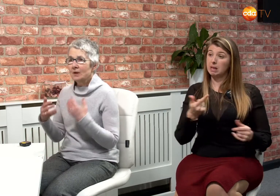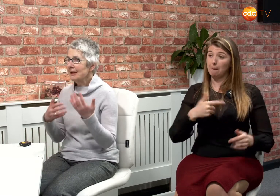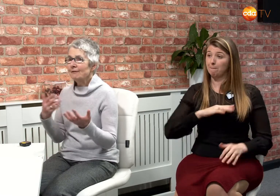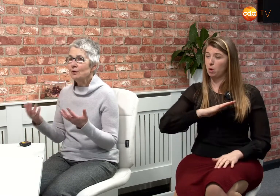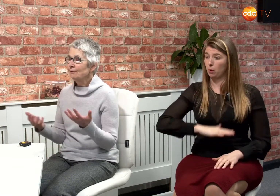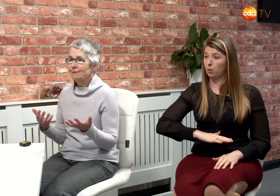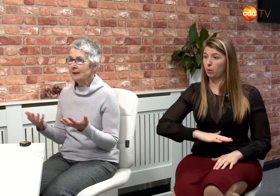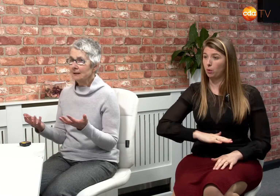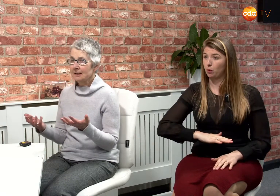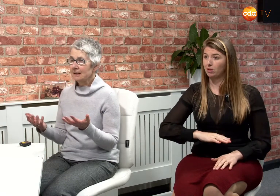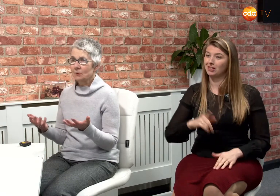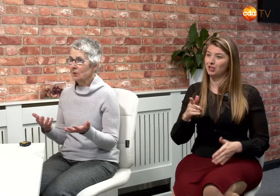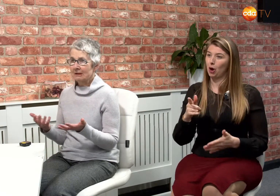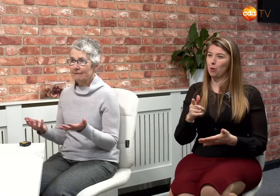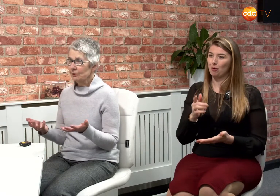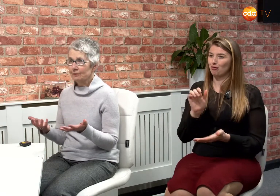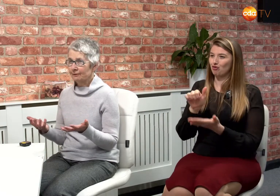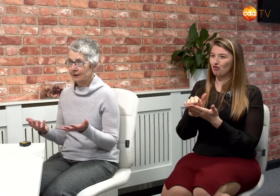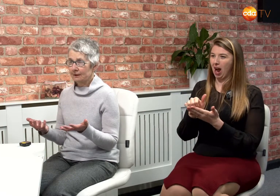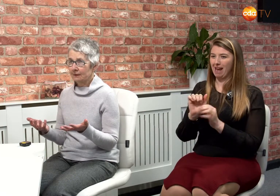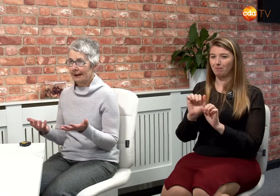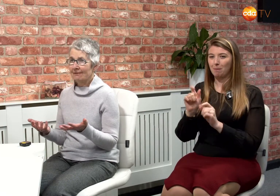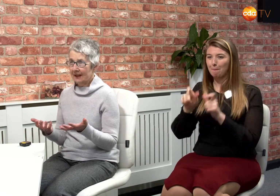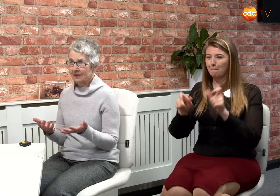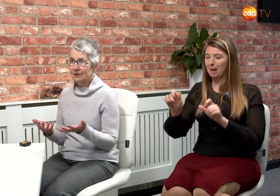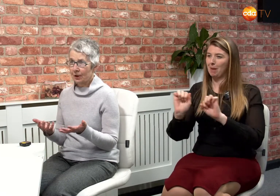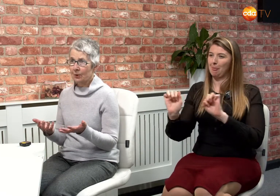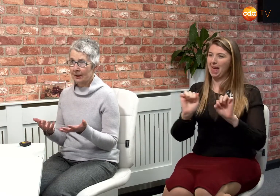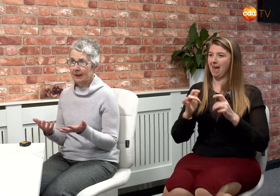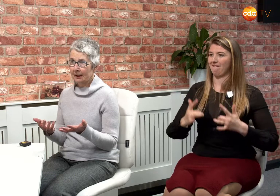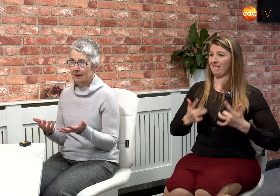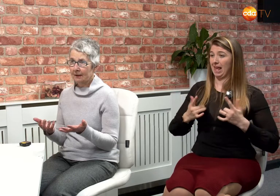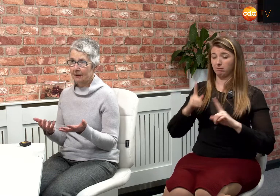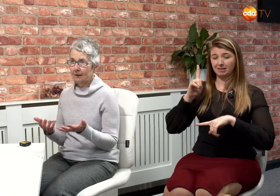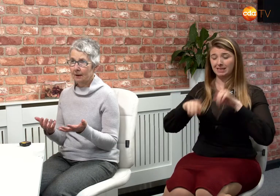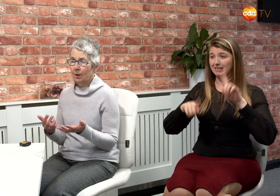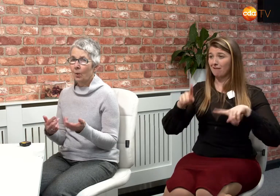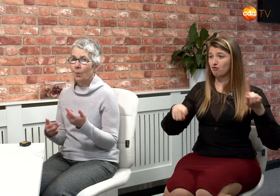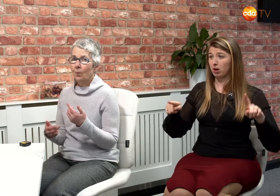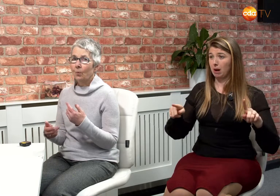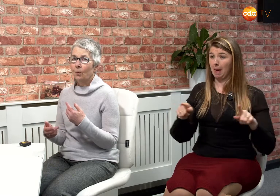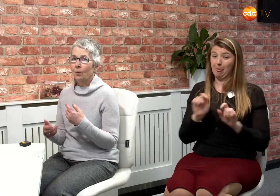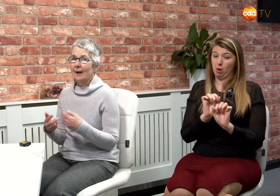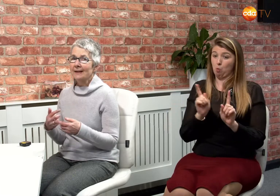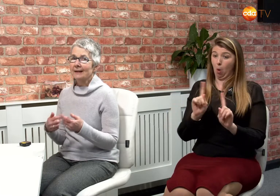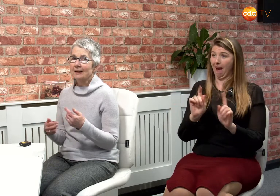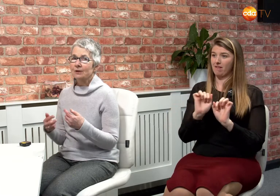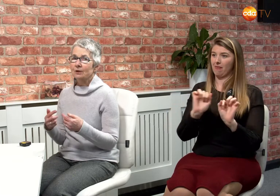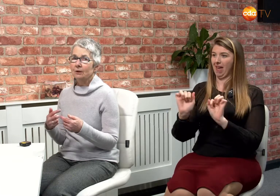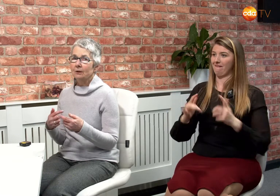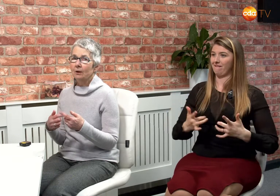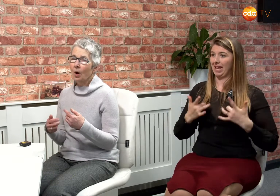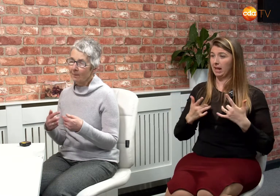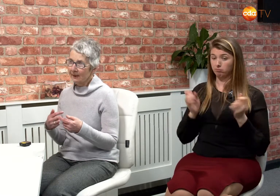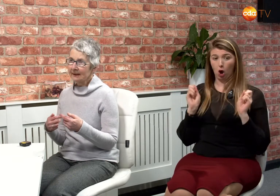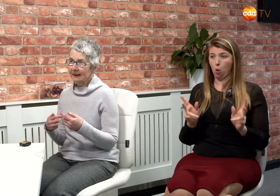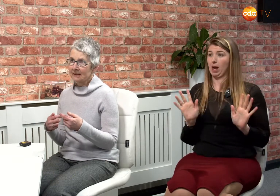So whatever you feel is whatever you feel, and that's okay. When it